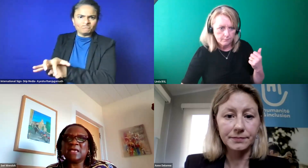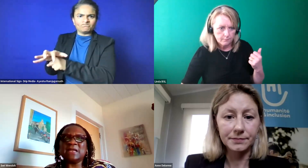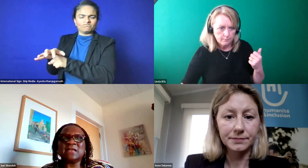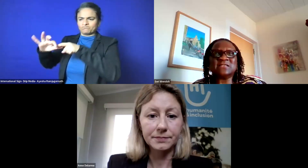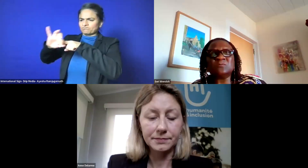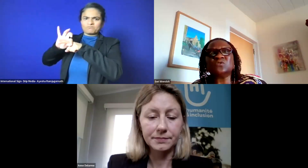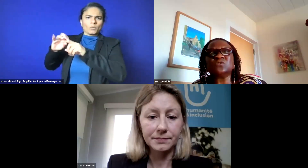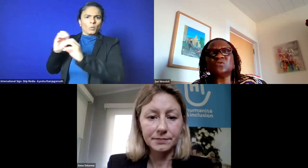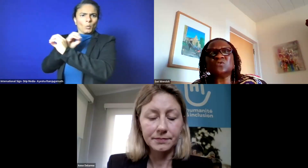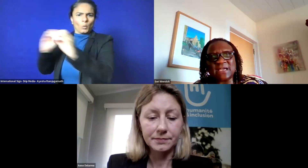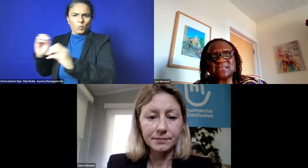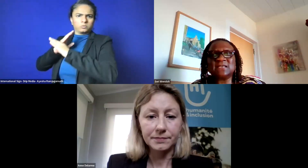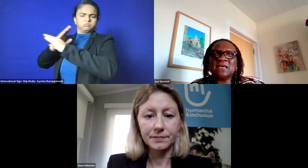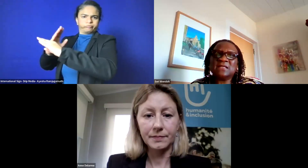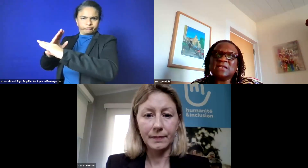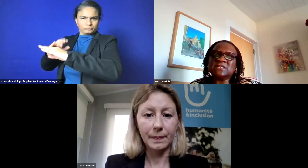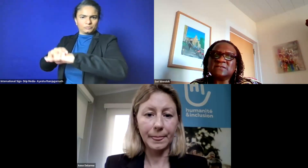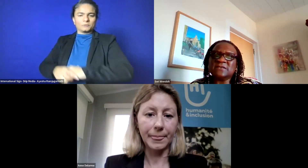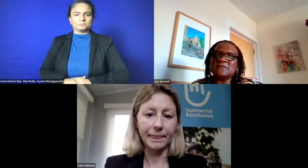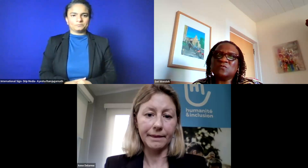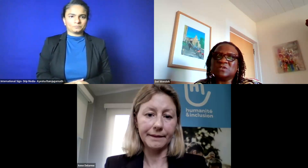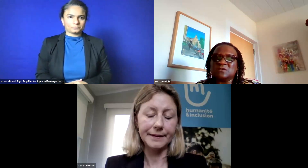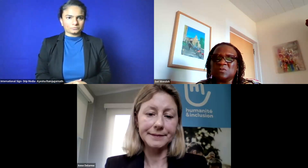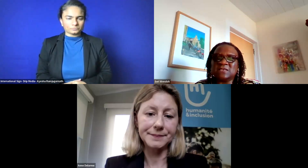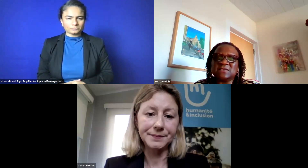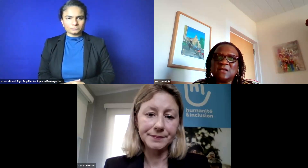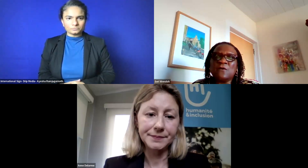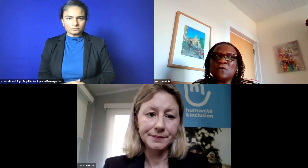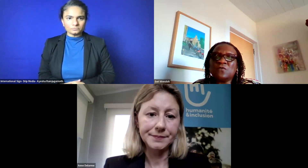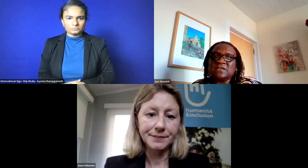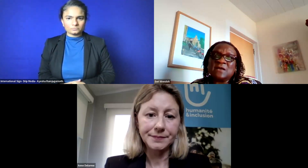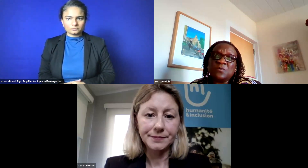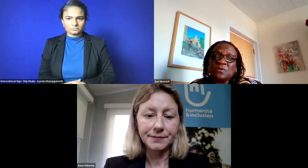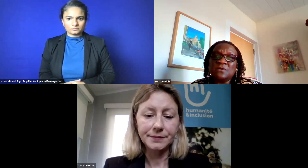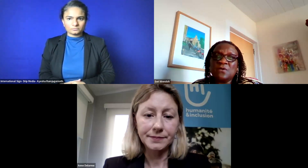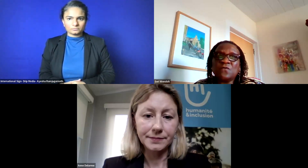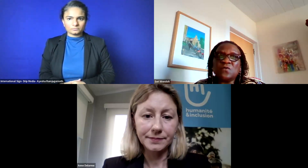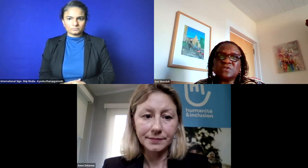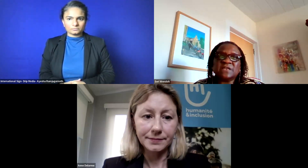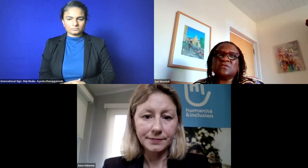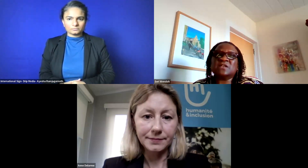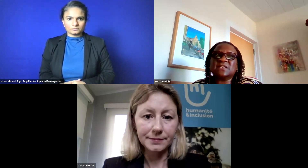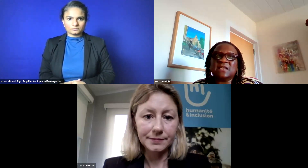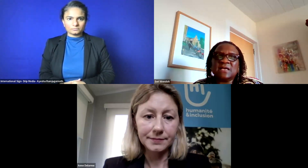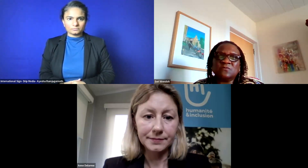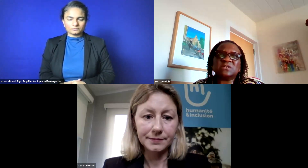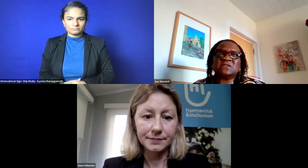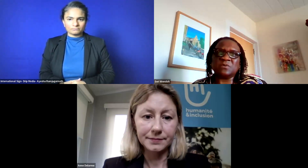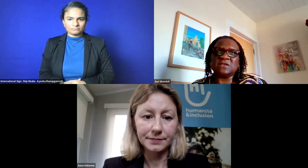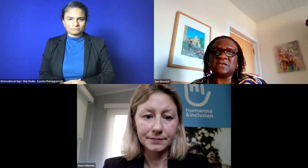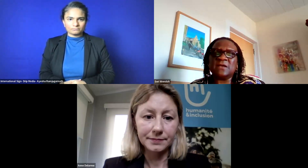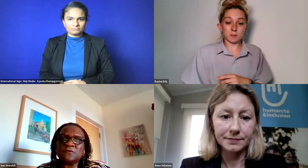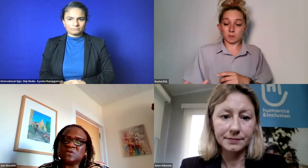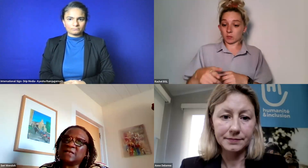can, in an attempt to protect their children with disability, for example, force an adolescent girl